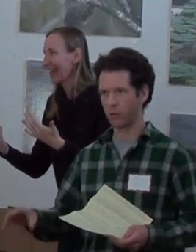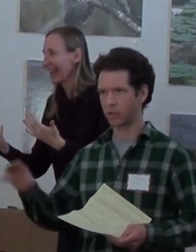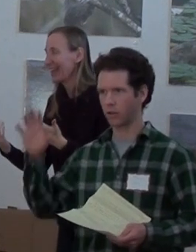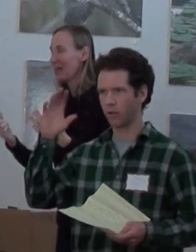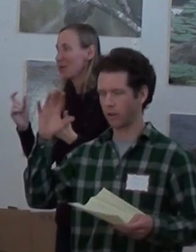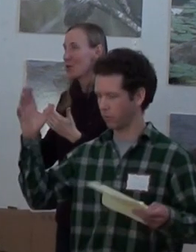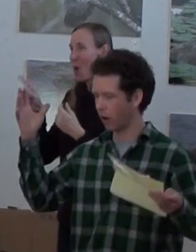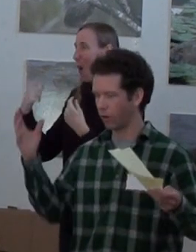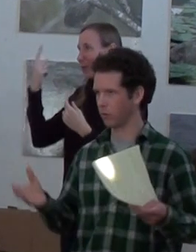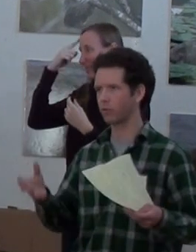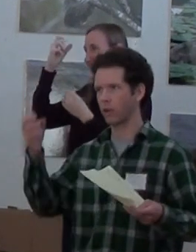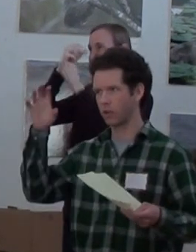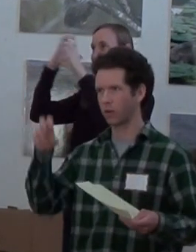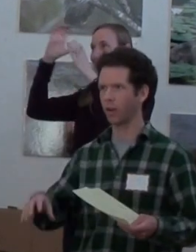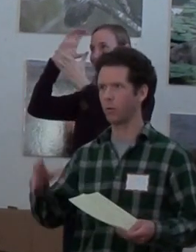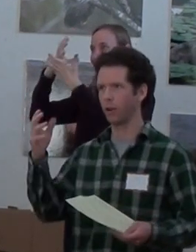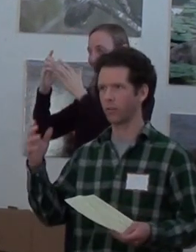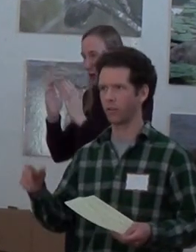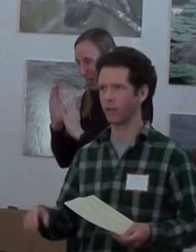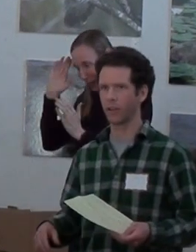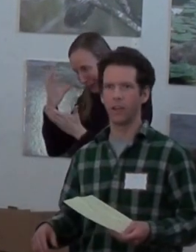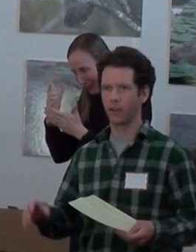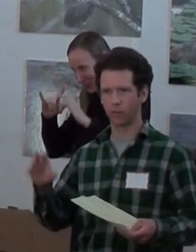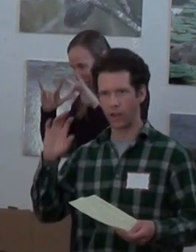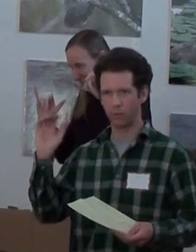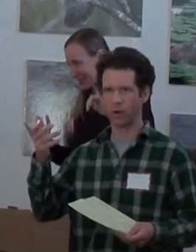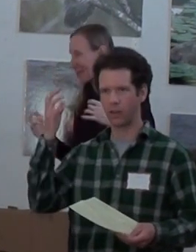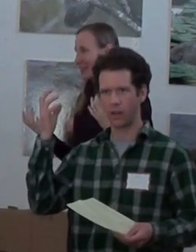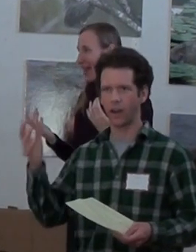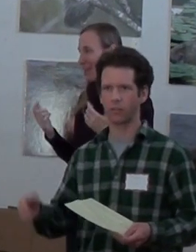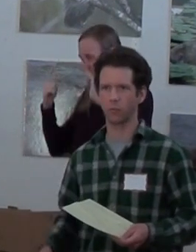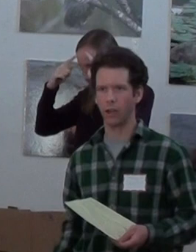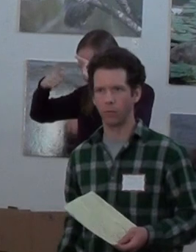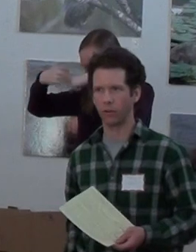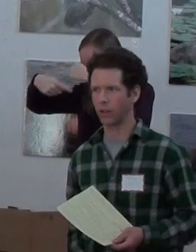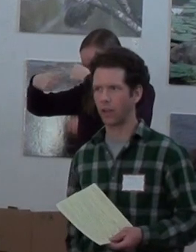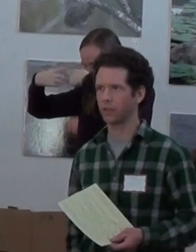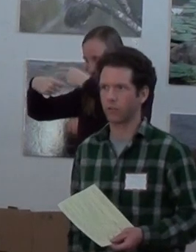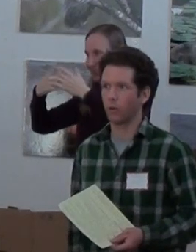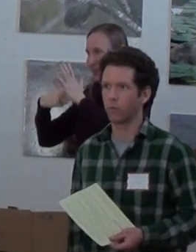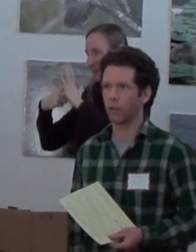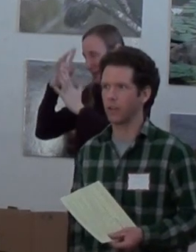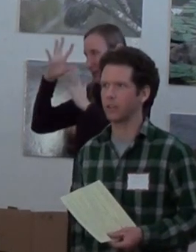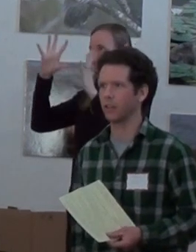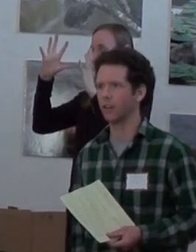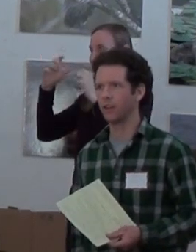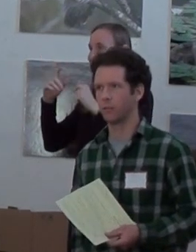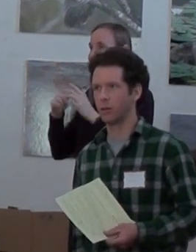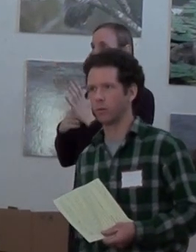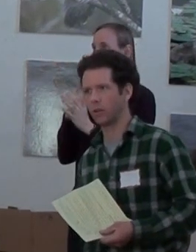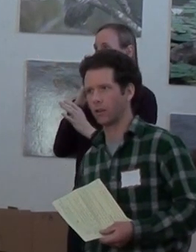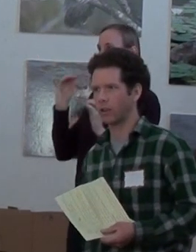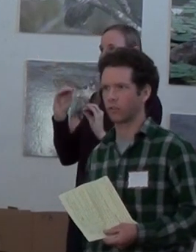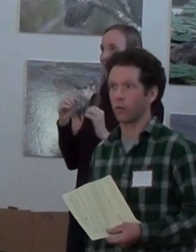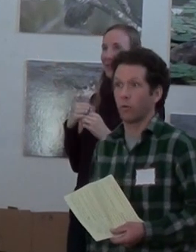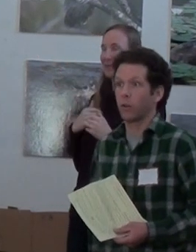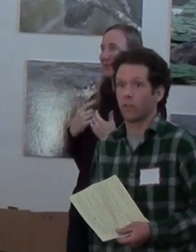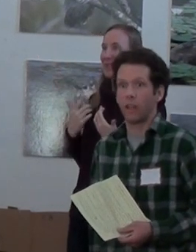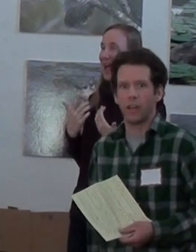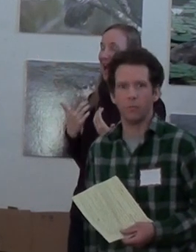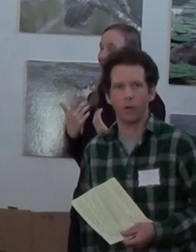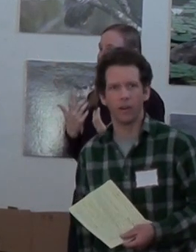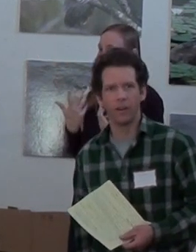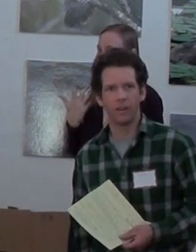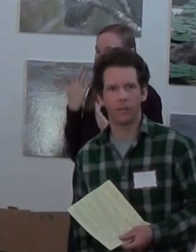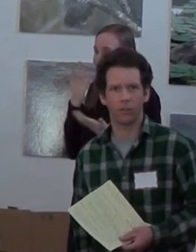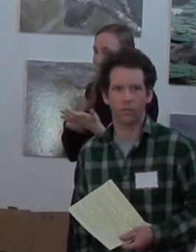and the little picture, all, you know, all trying to do it all at once. And it's like you just tie your brain in knots sometimes. And it's like I just don't say anything to people because I just don't know what to